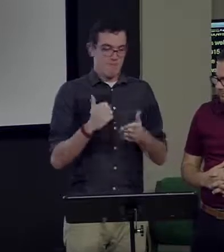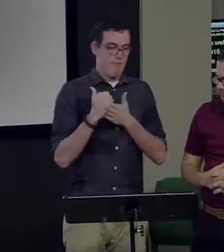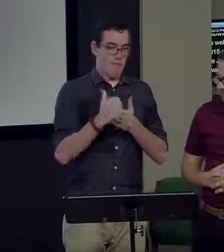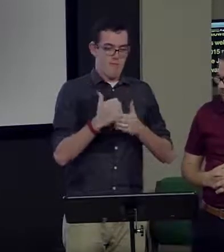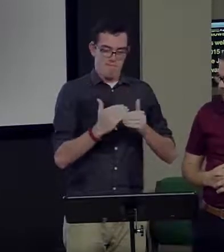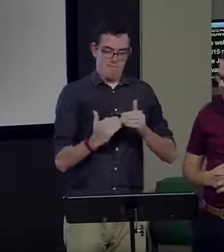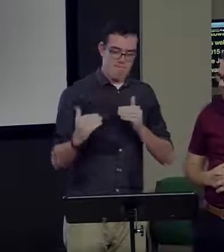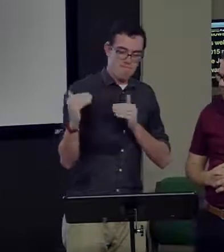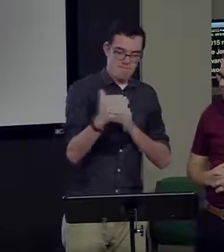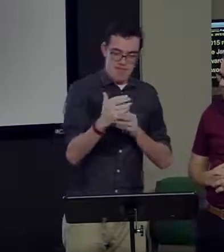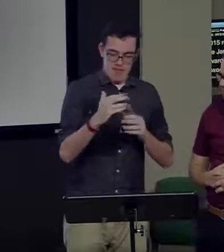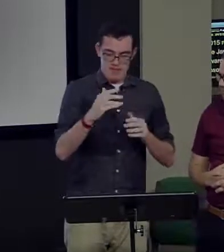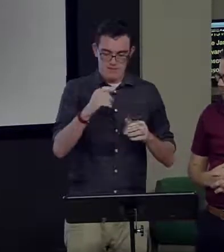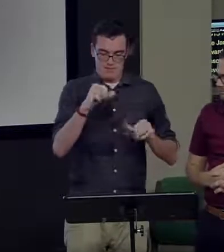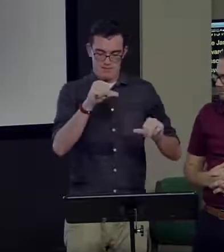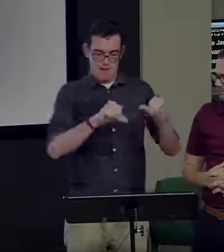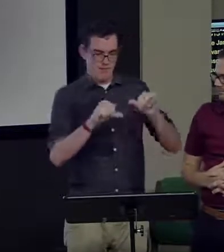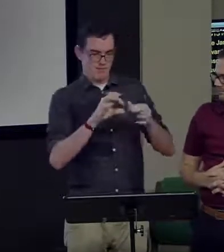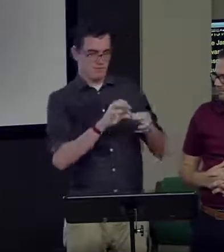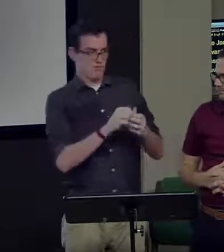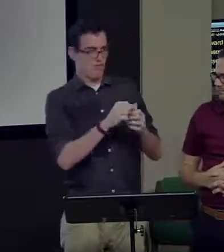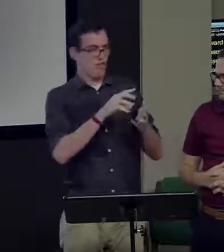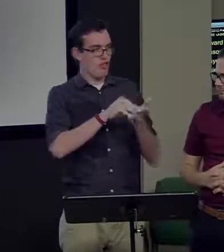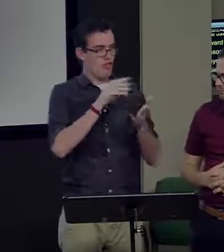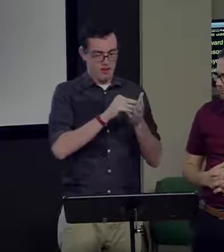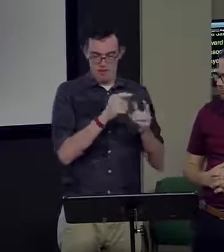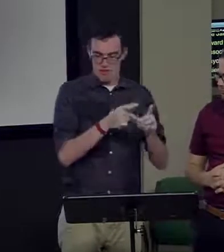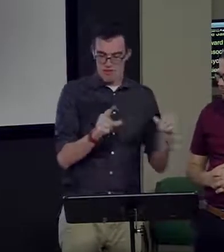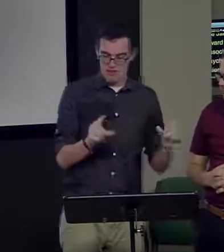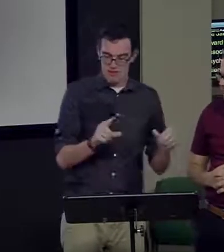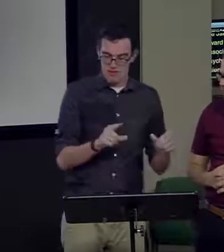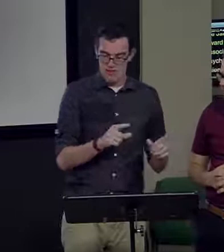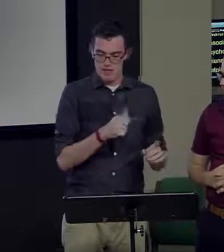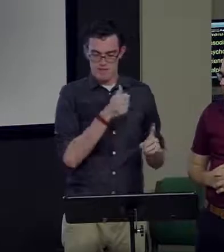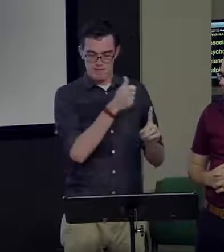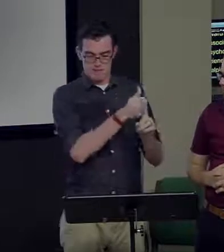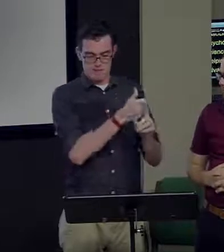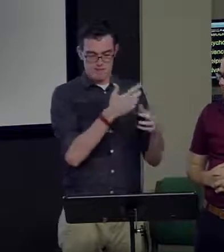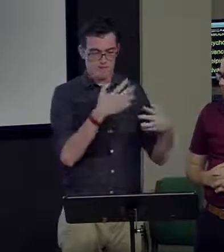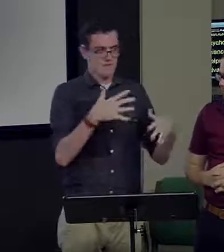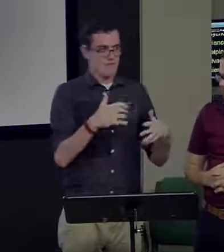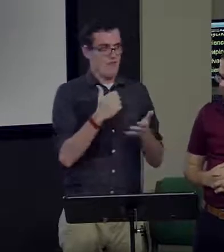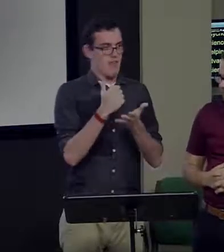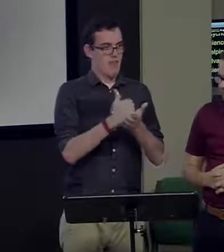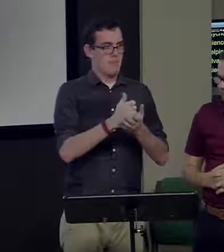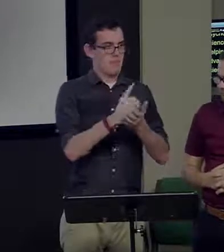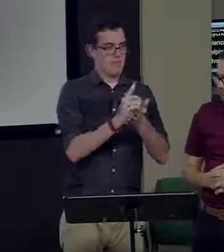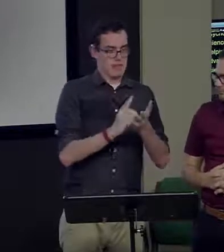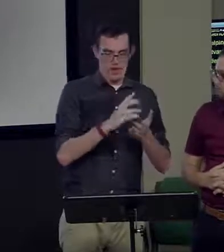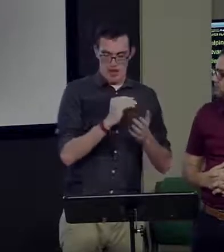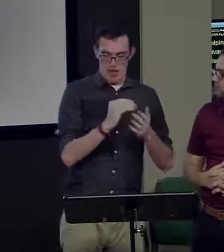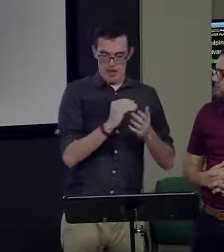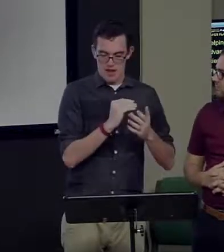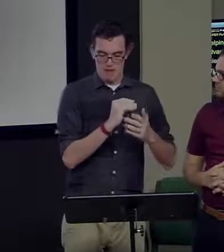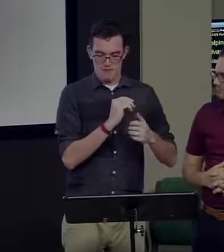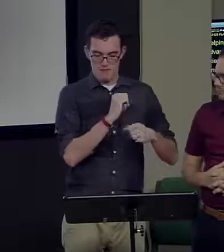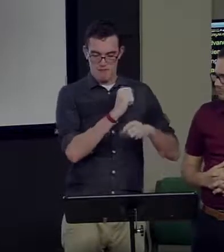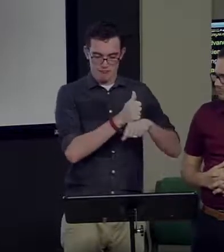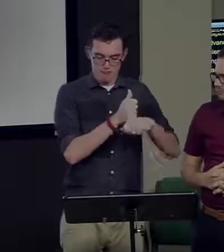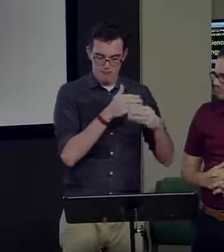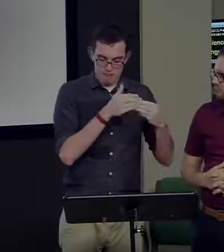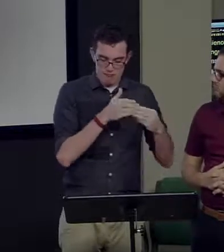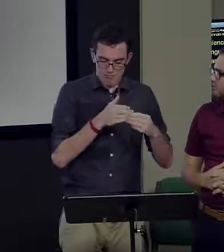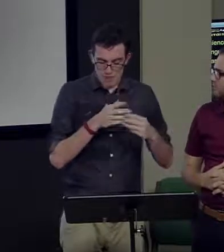Helping to advance the science of learning and language acquisition, Dr. Golinkoff helped design and